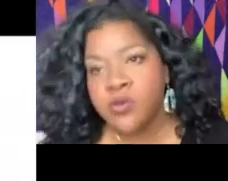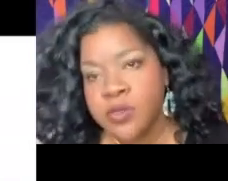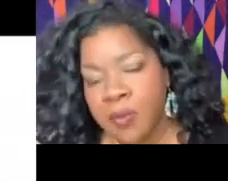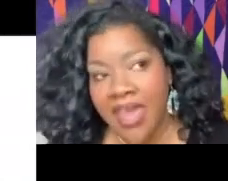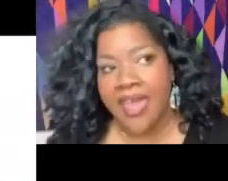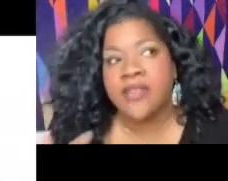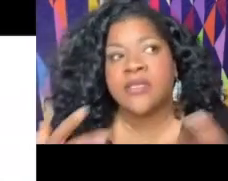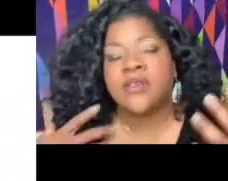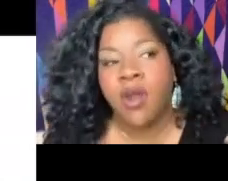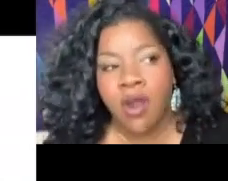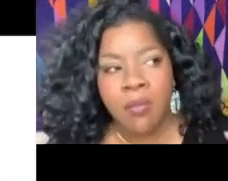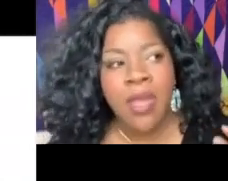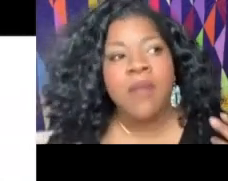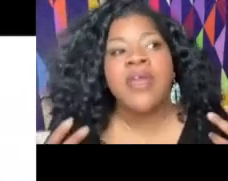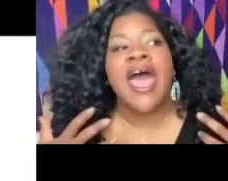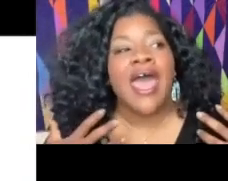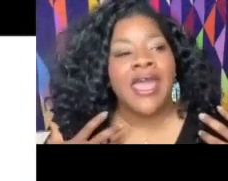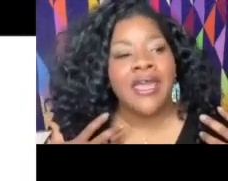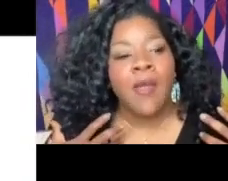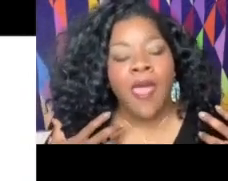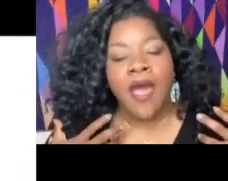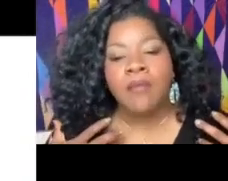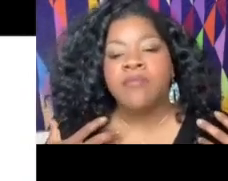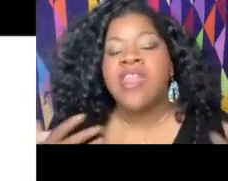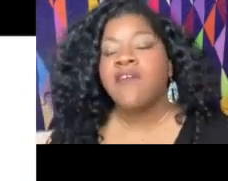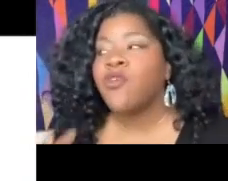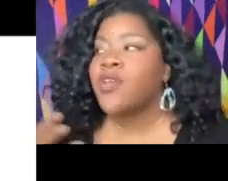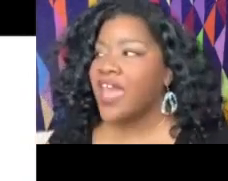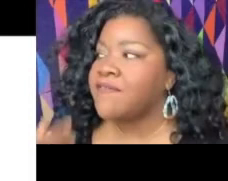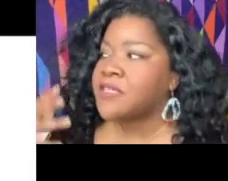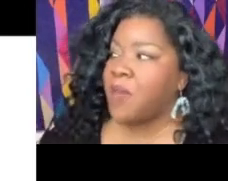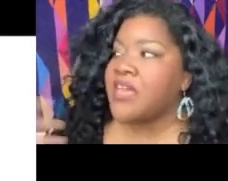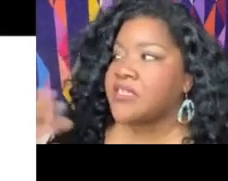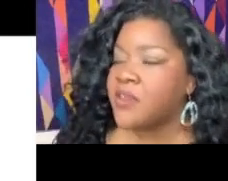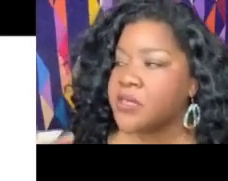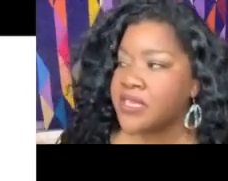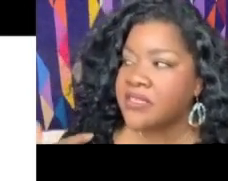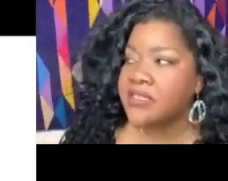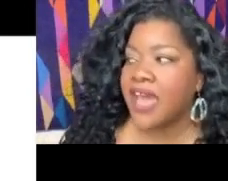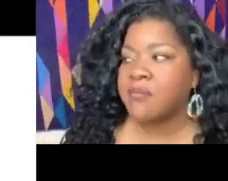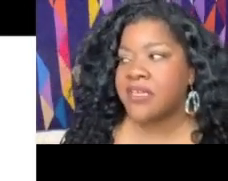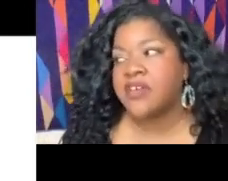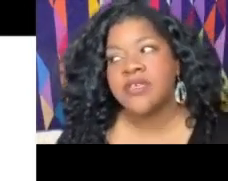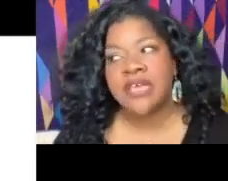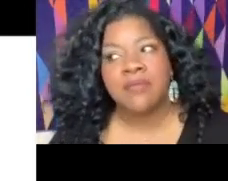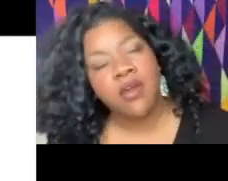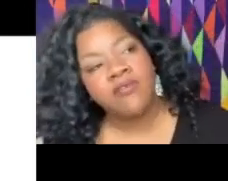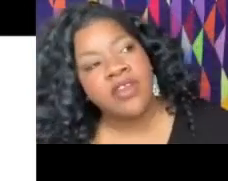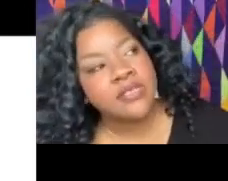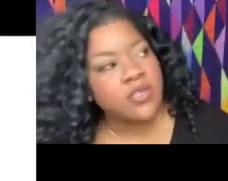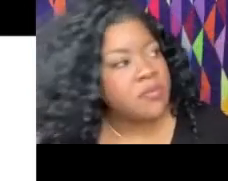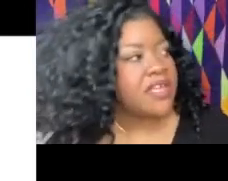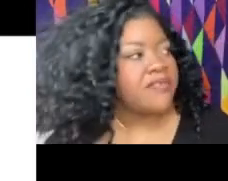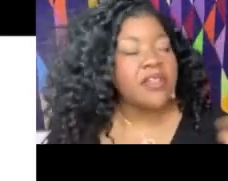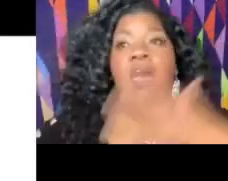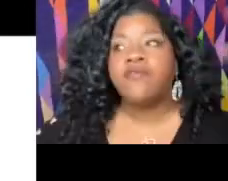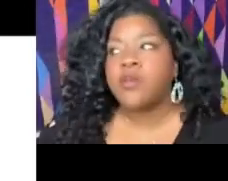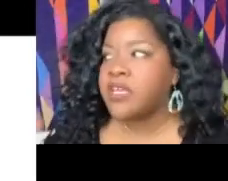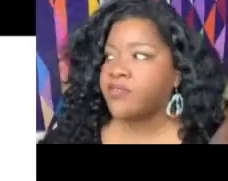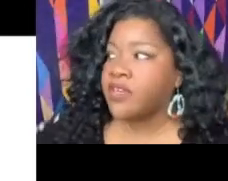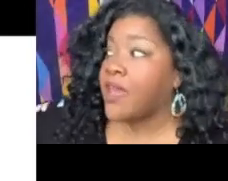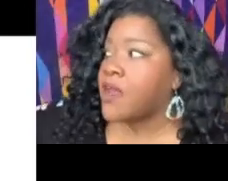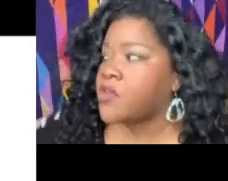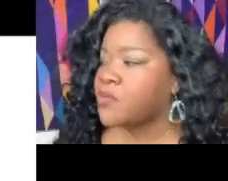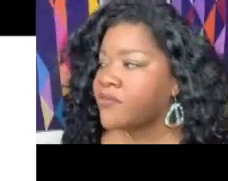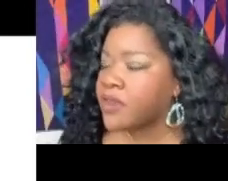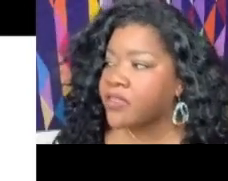want to use my hands to harm, but I never gave space to those things inside of myself, because I'm like, oh, Vanessa, you believe in love, you